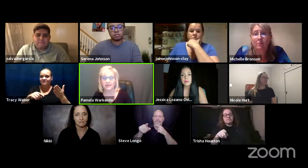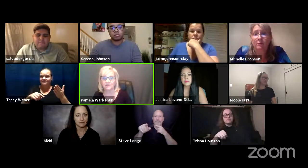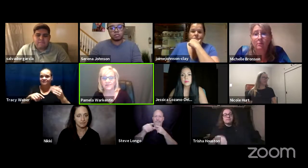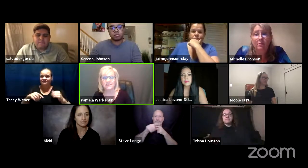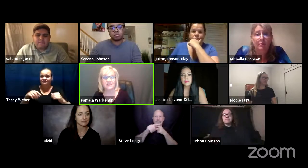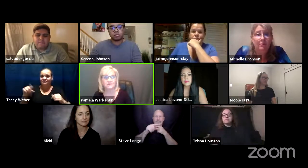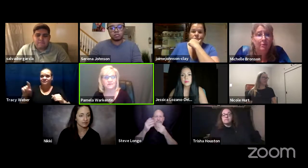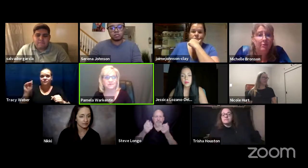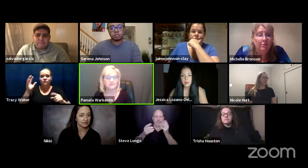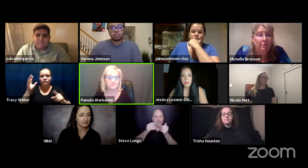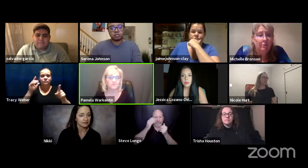believe. Steve?